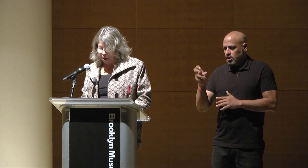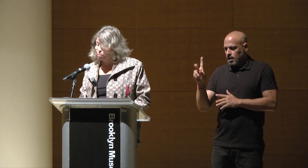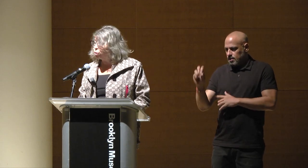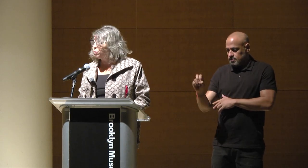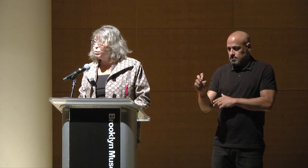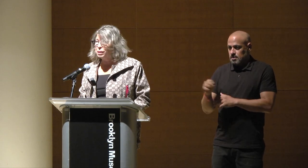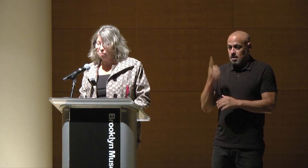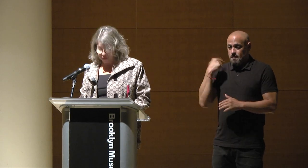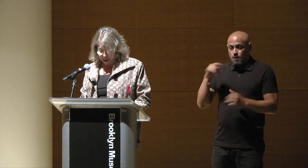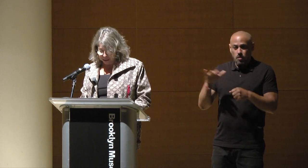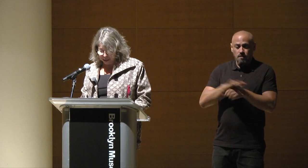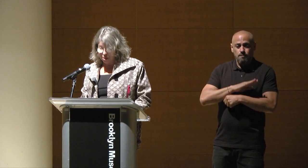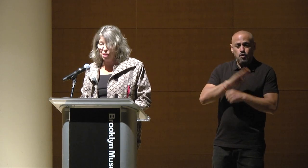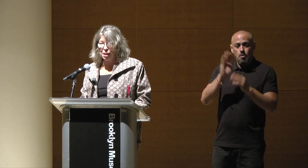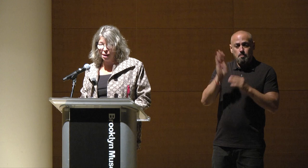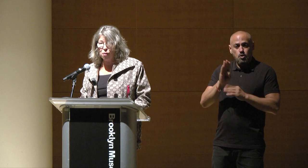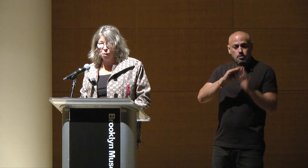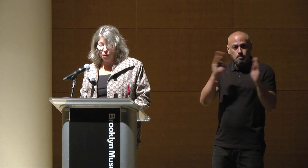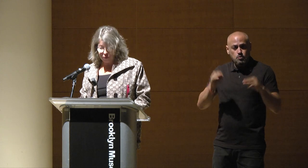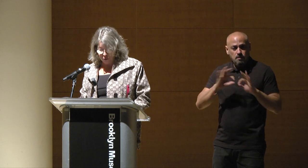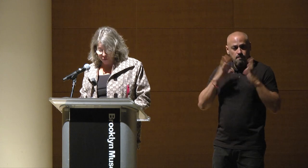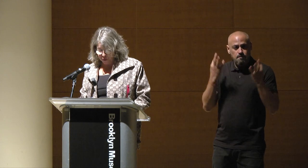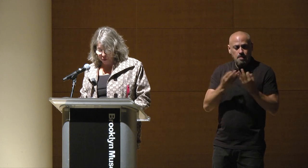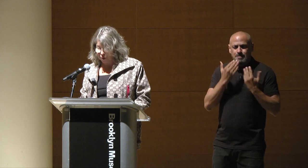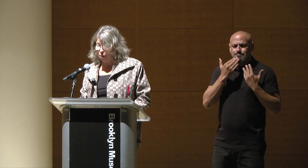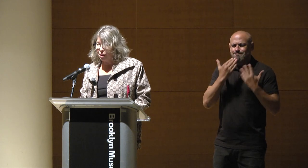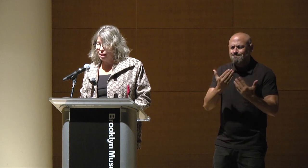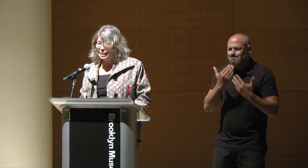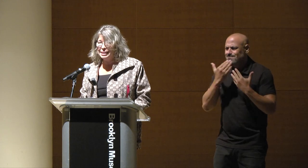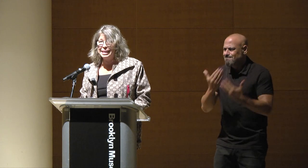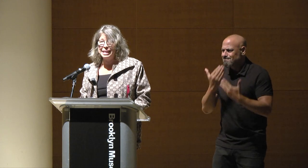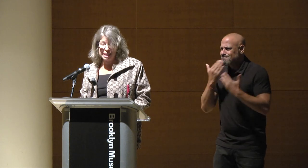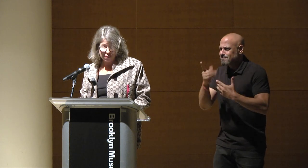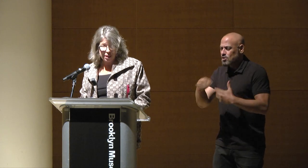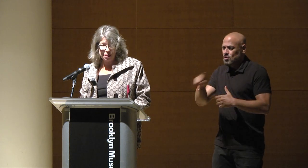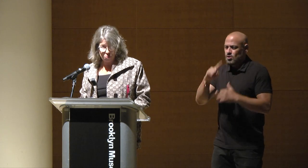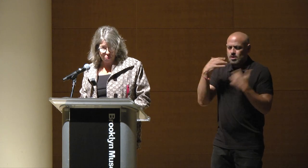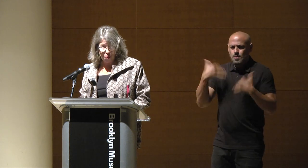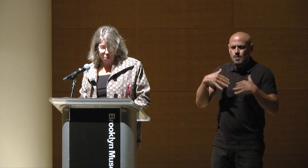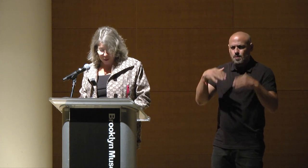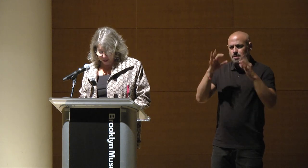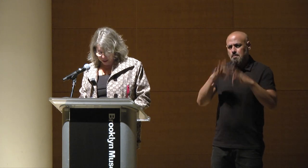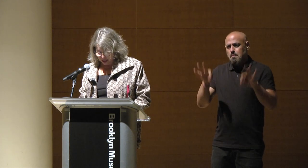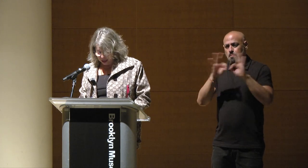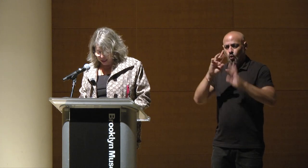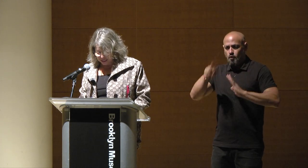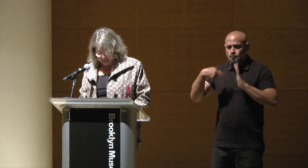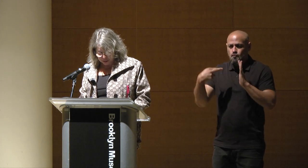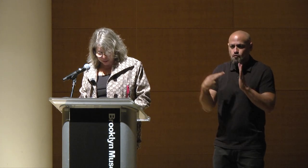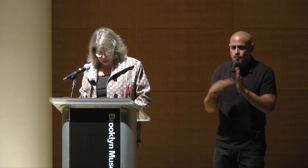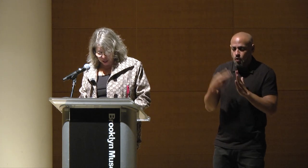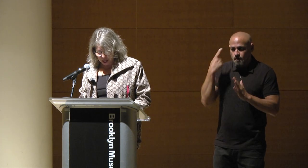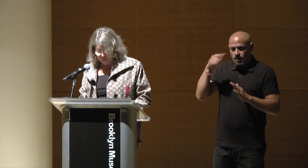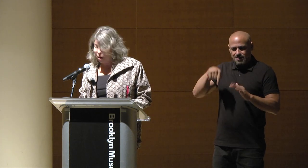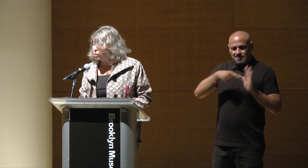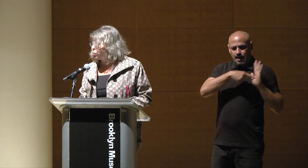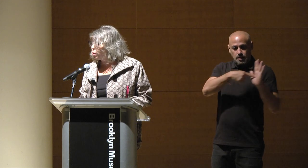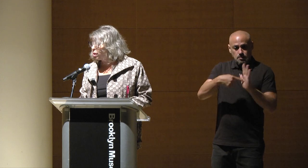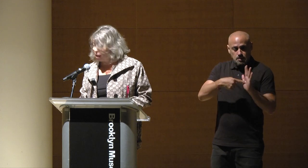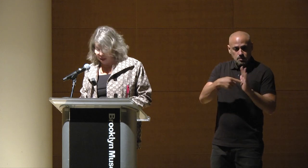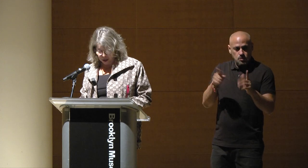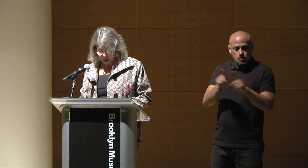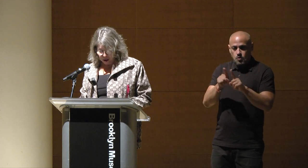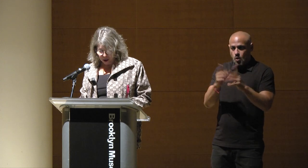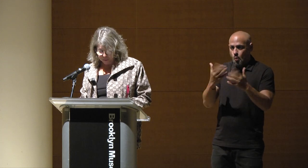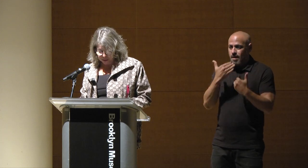of the entire Brooklyn Museum family, we thank all of you for your significant role in this exhibition, and we also